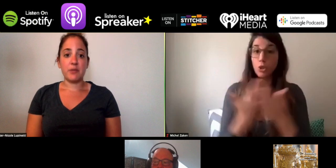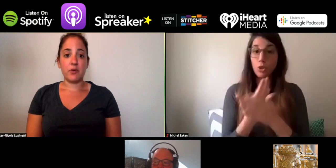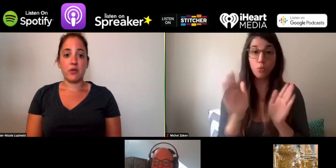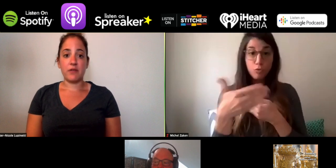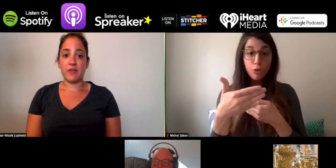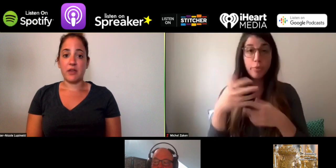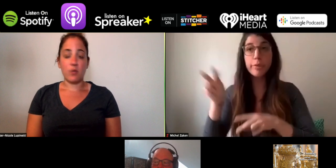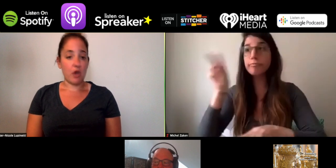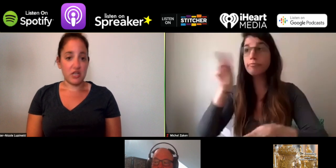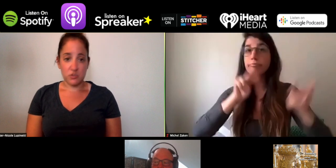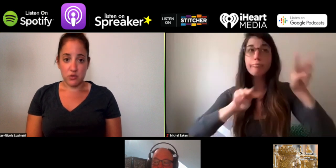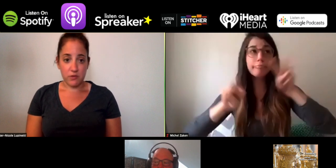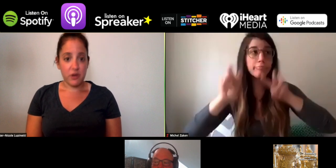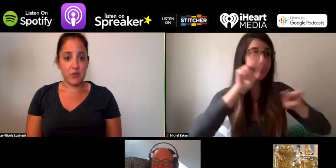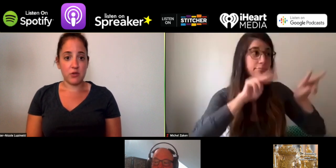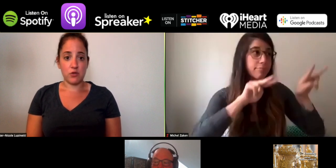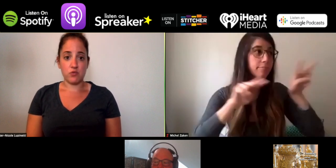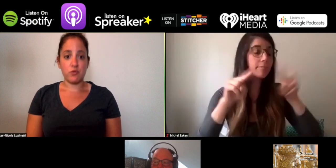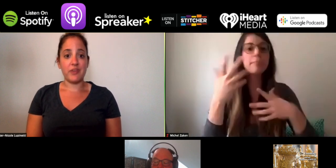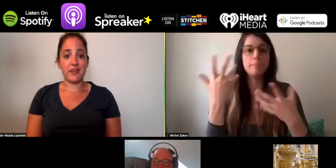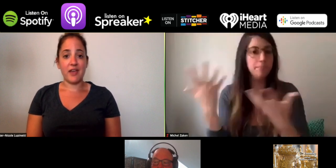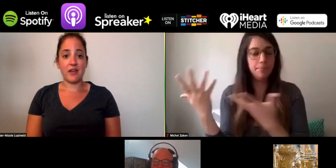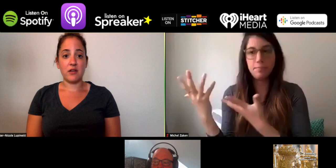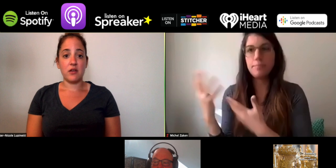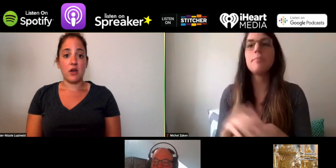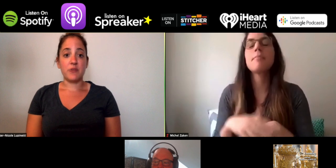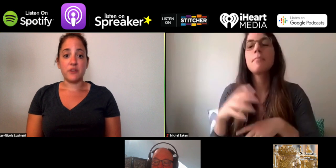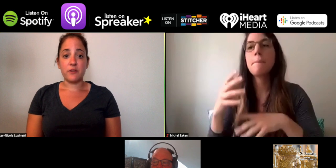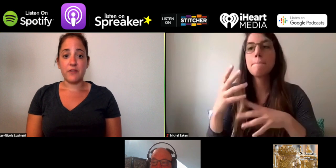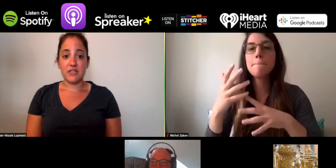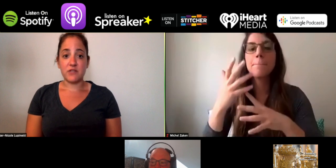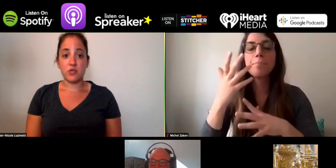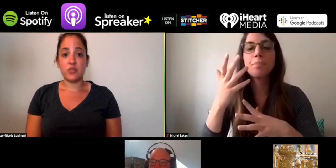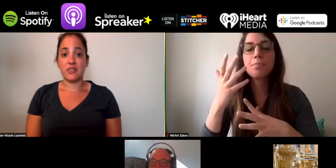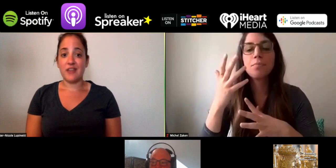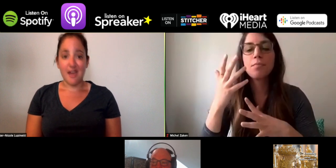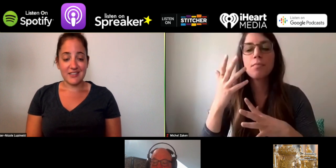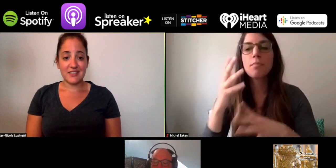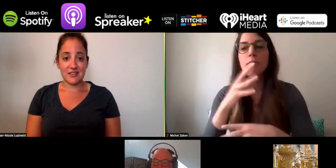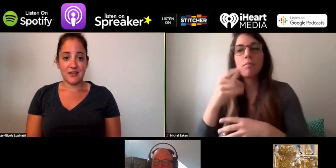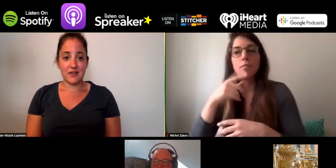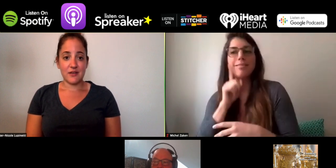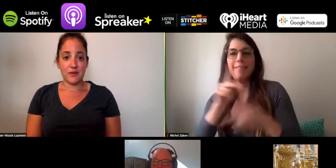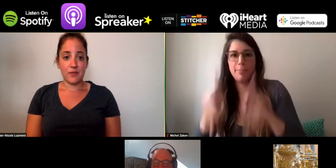hearing people, if they walk into a new environment or a new room, they can observe things visually,